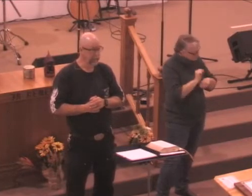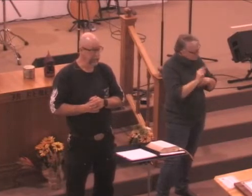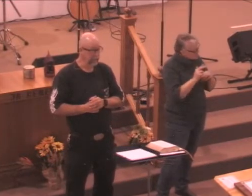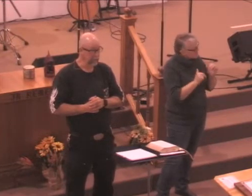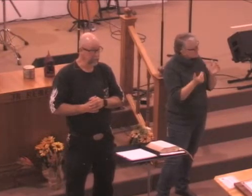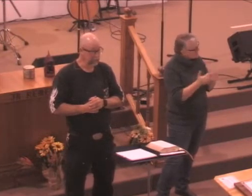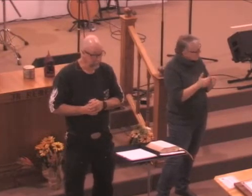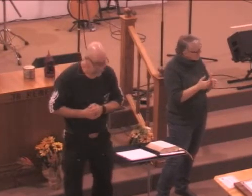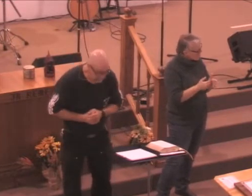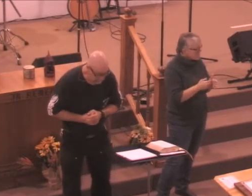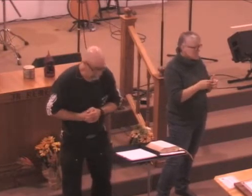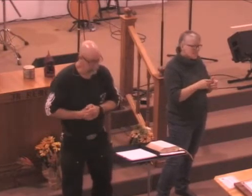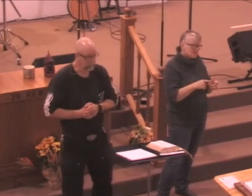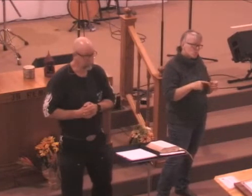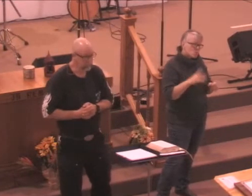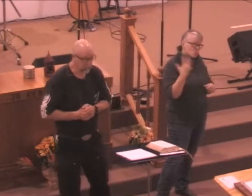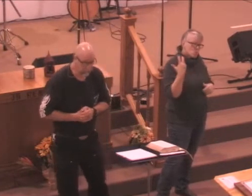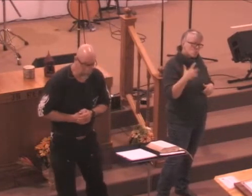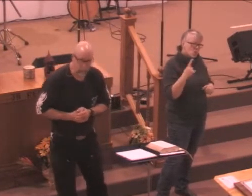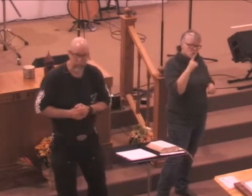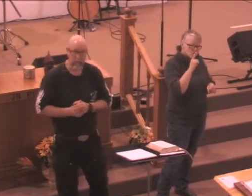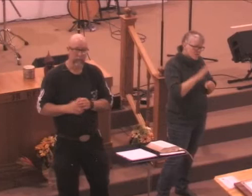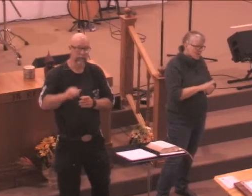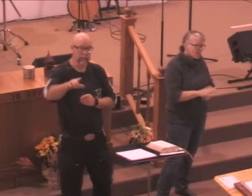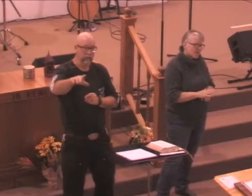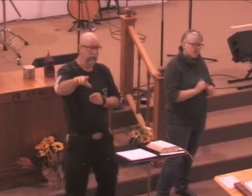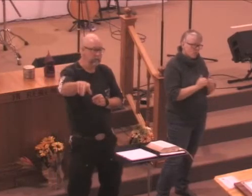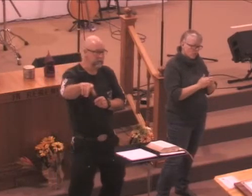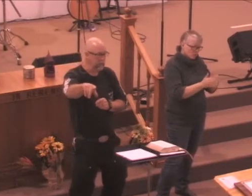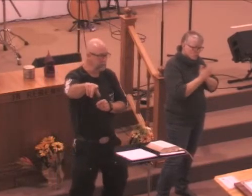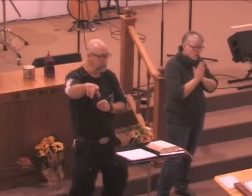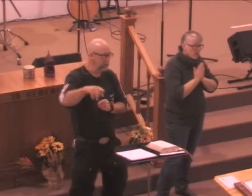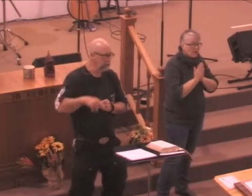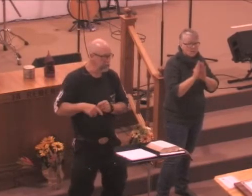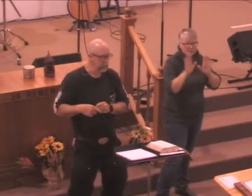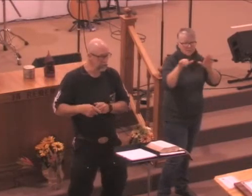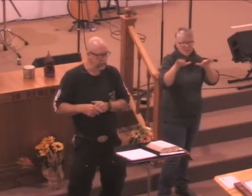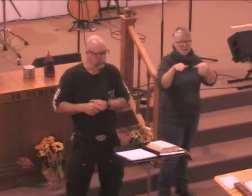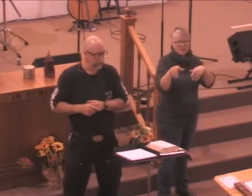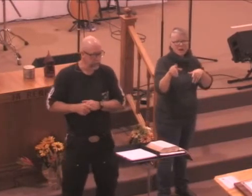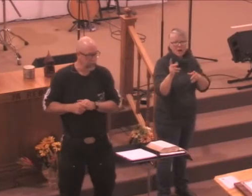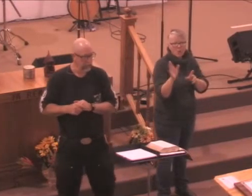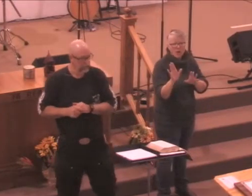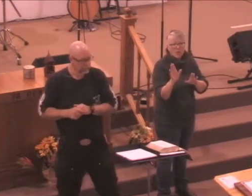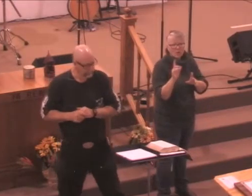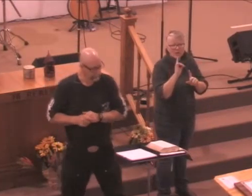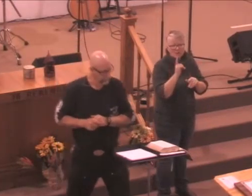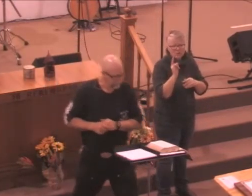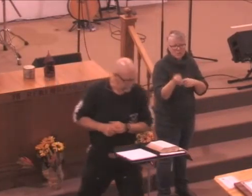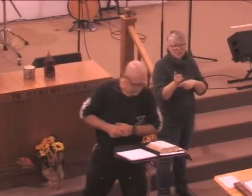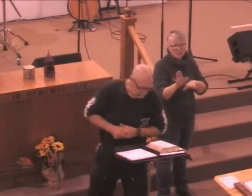And they're dedicated about praying. Go ahead and sit down a minute, and I'll get you here in a little bit, okay?